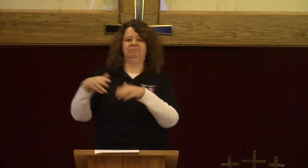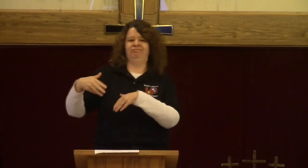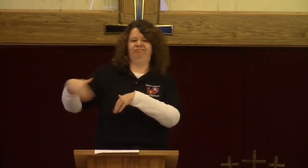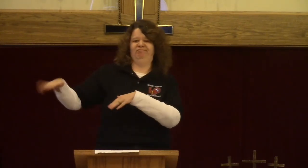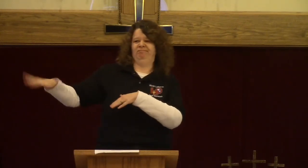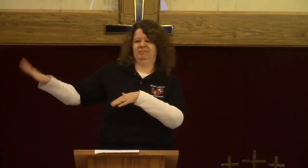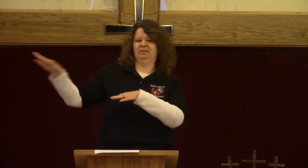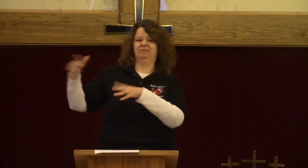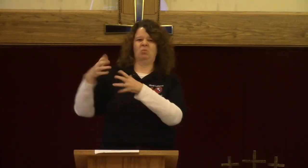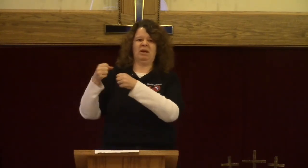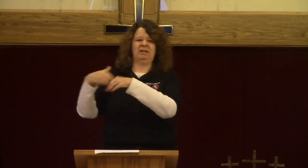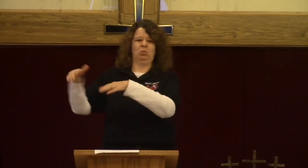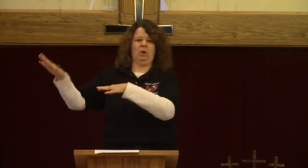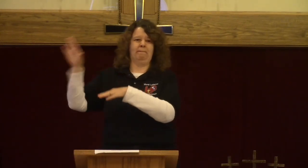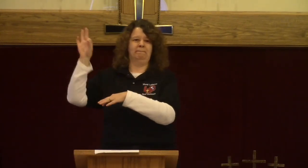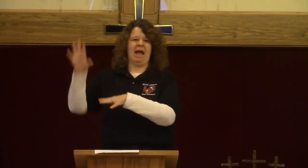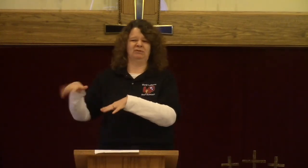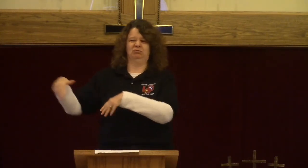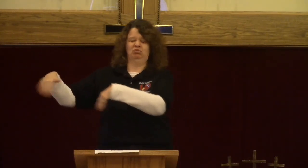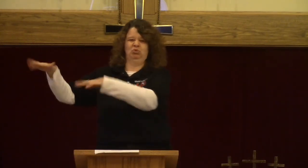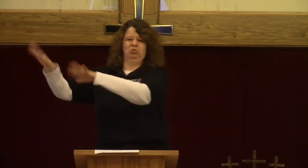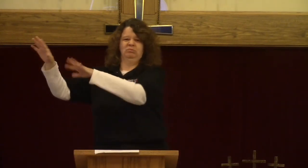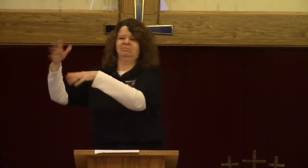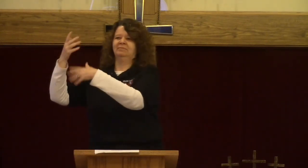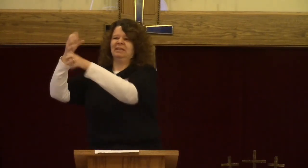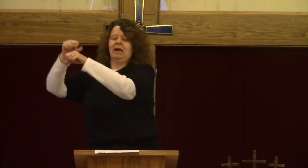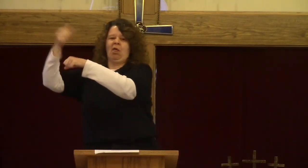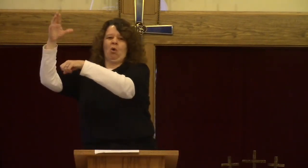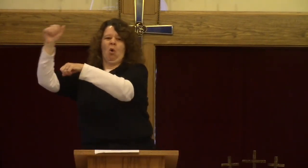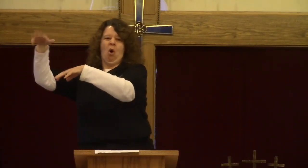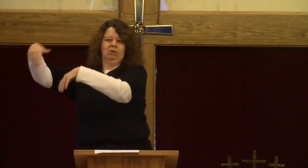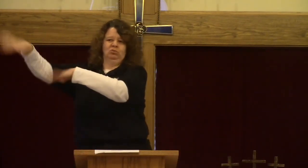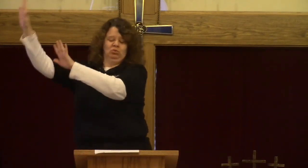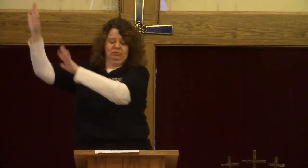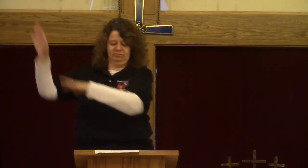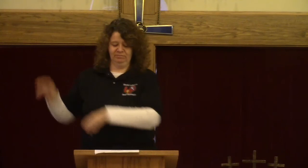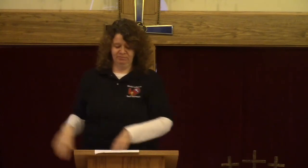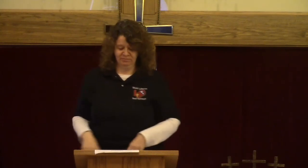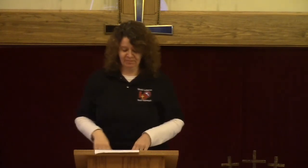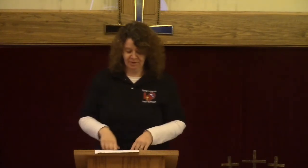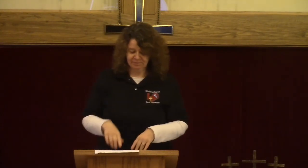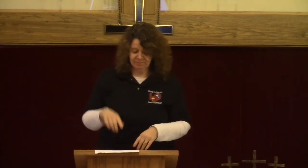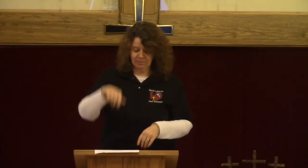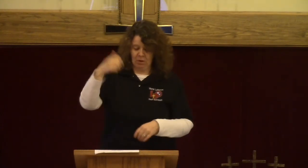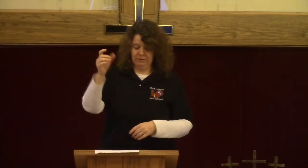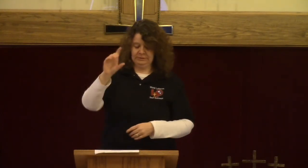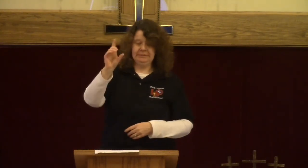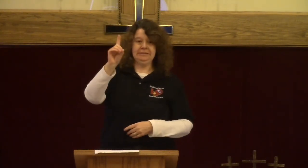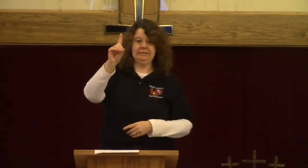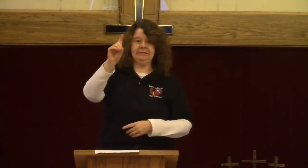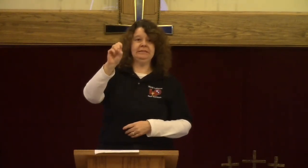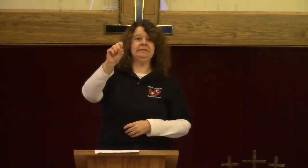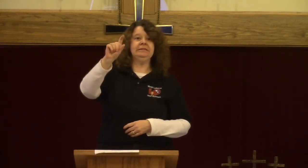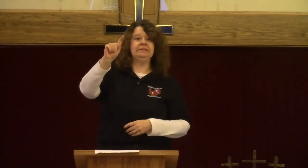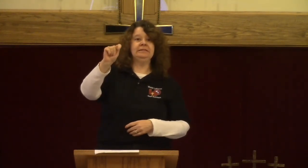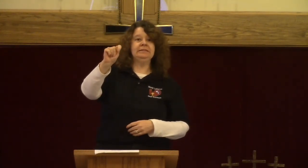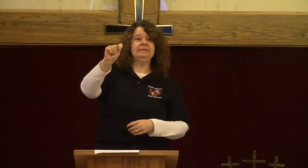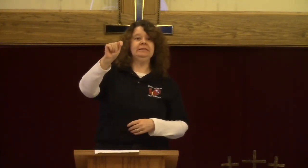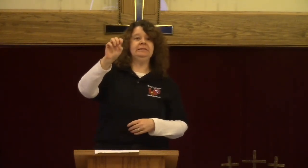we use. You know, destructive, meaning they want to get rid of their pastor. The other D